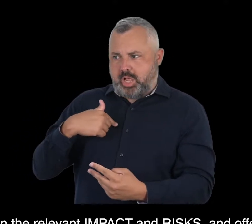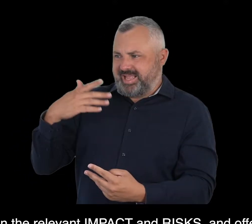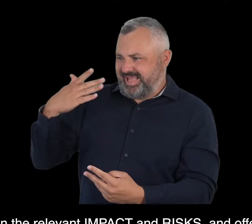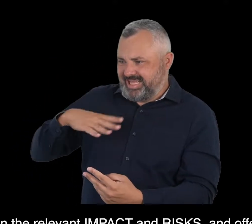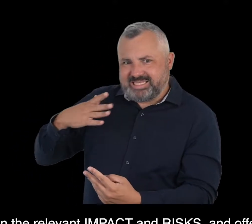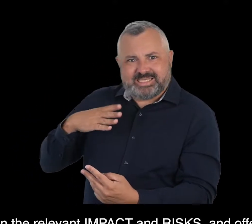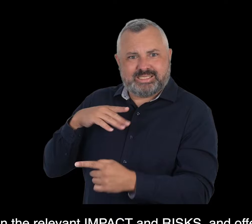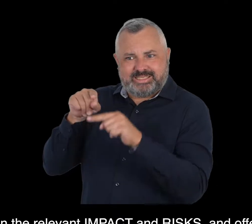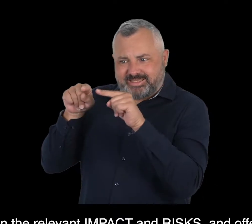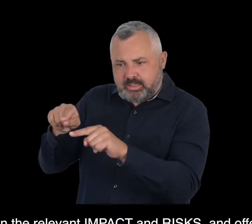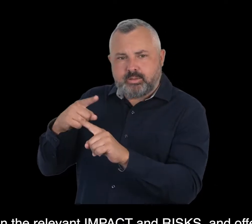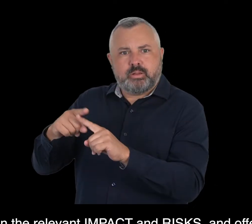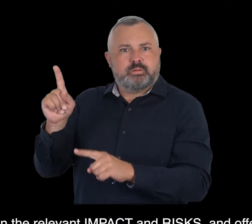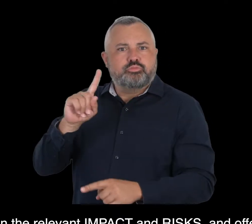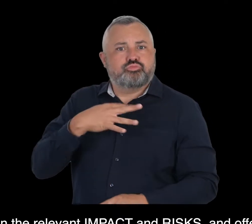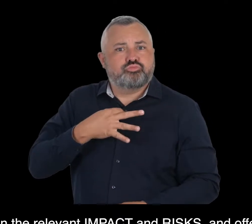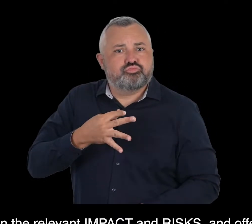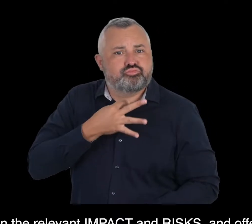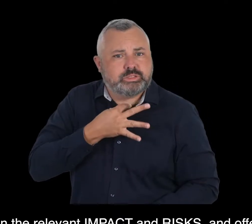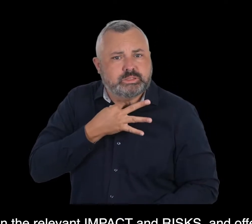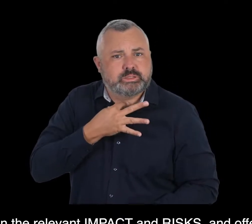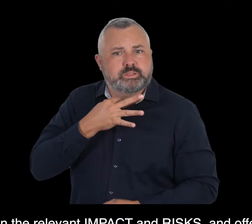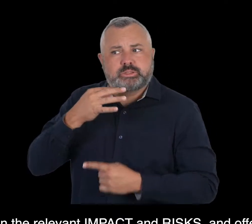risks and offer a solution.